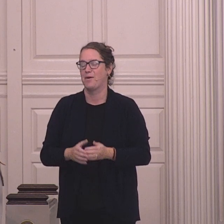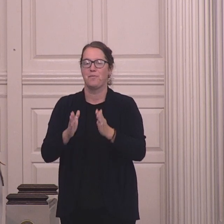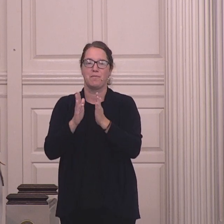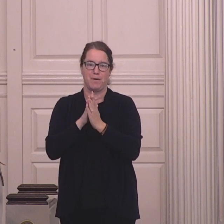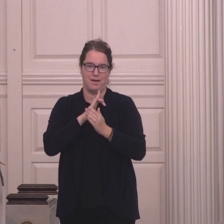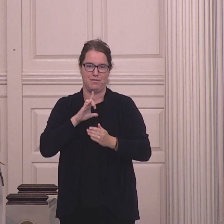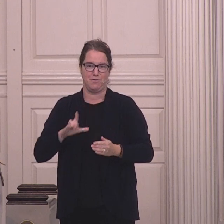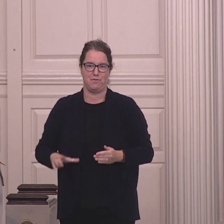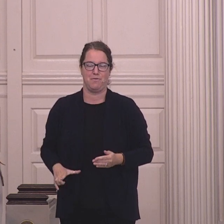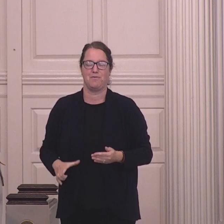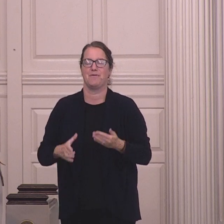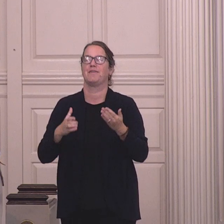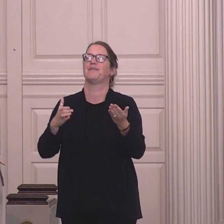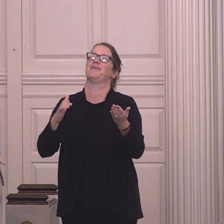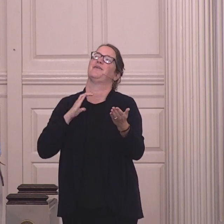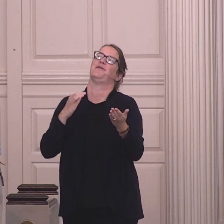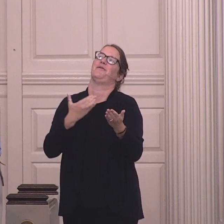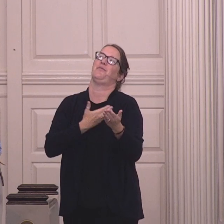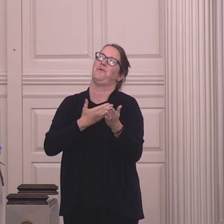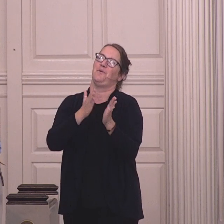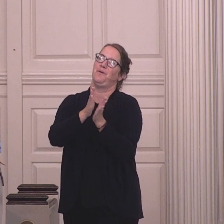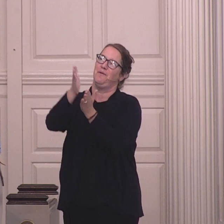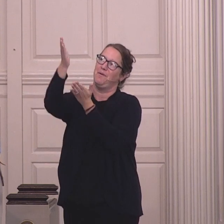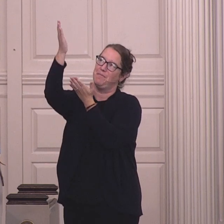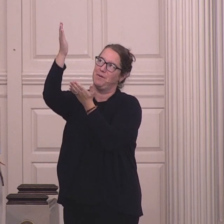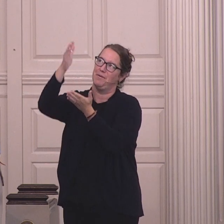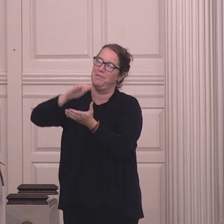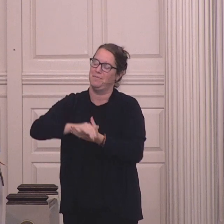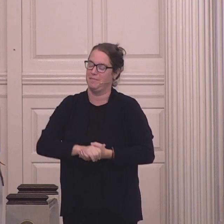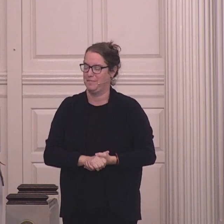We pray to the Lord.